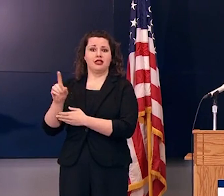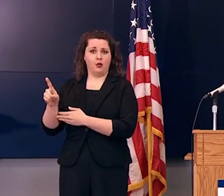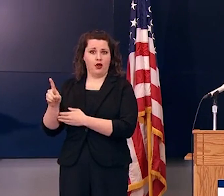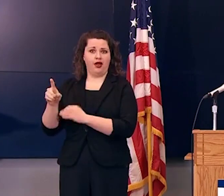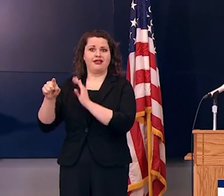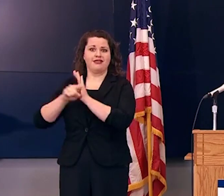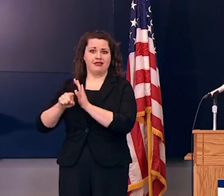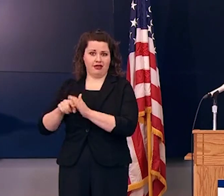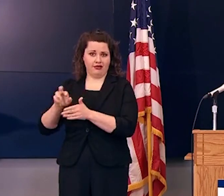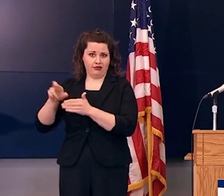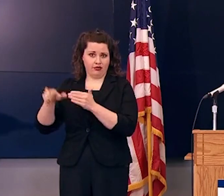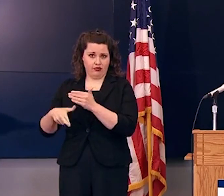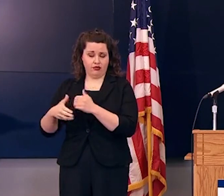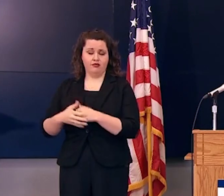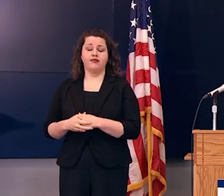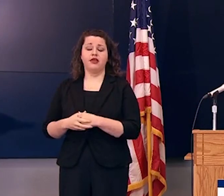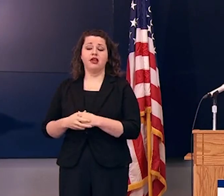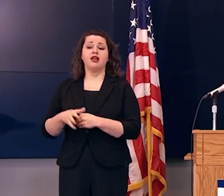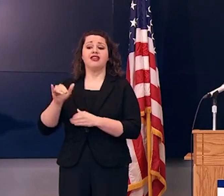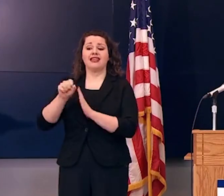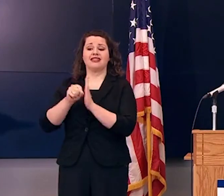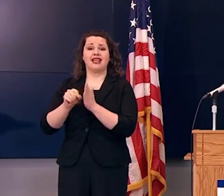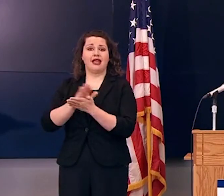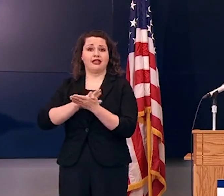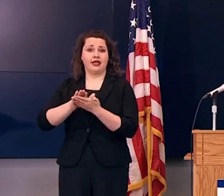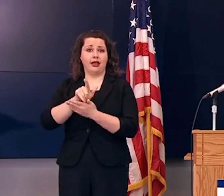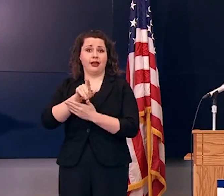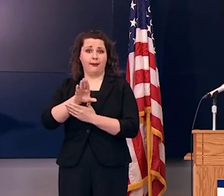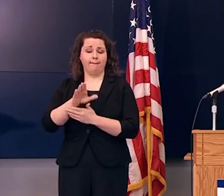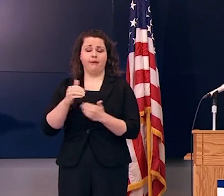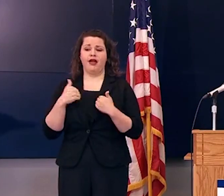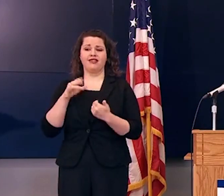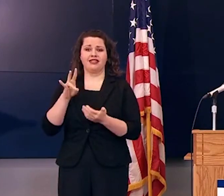22,661 negative tests. The State Hygienic Lab has